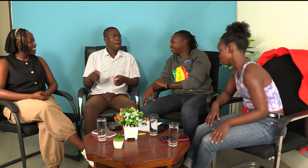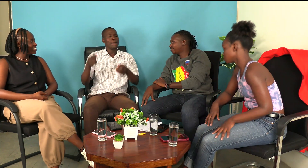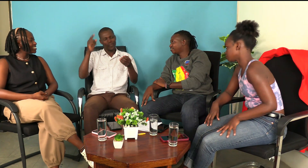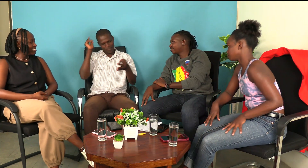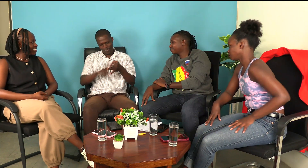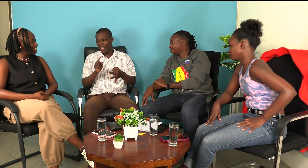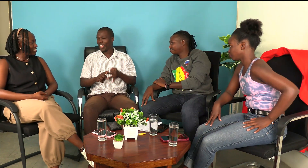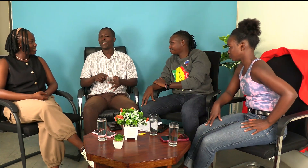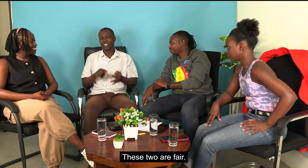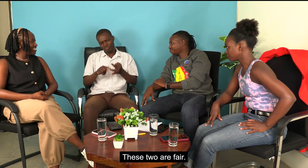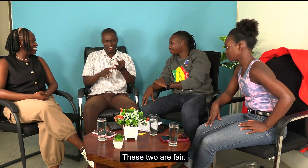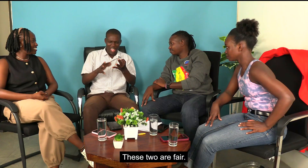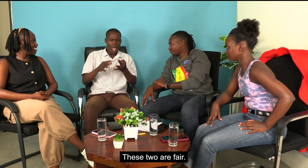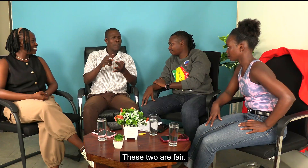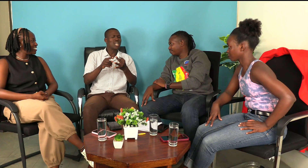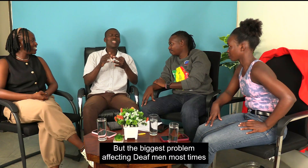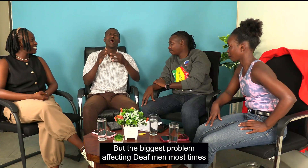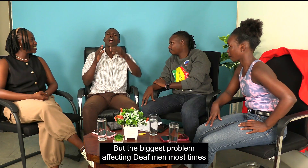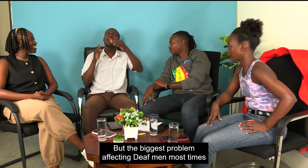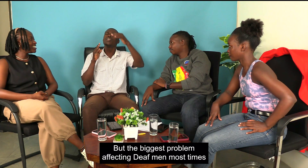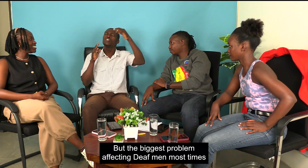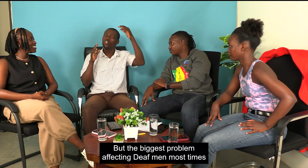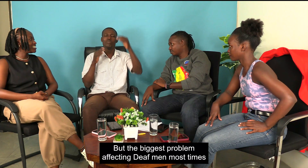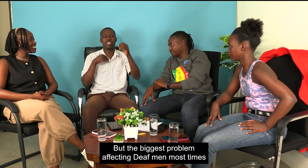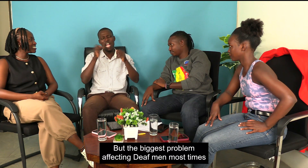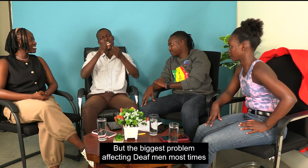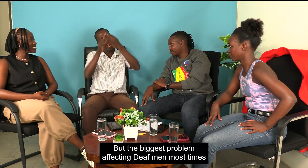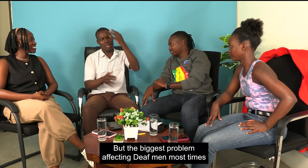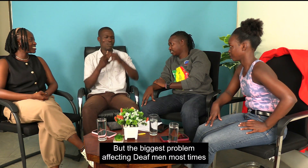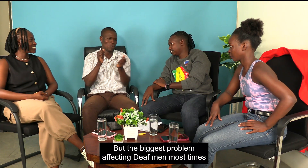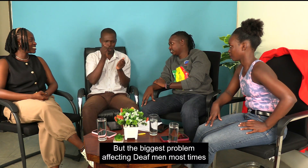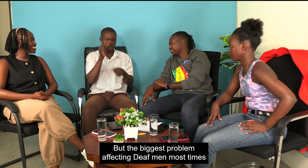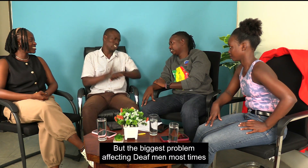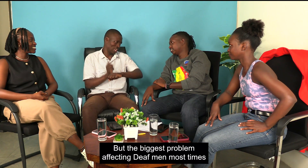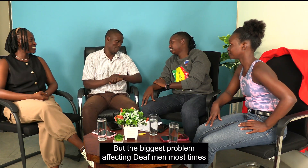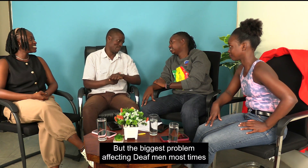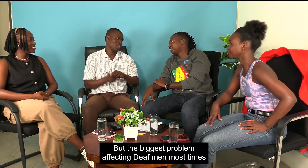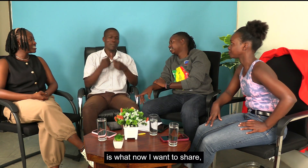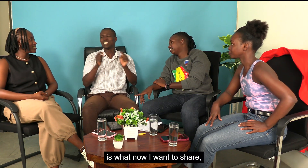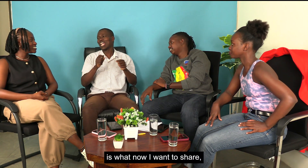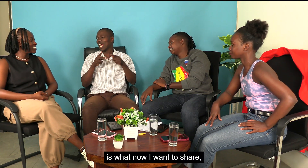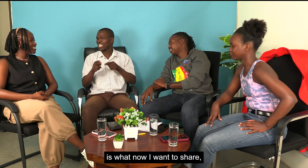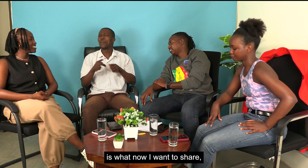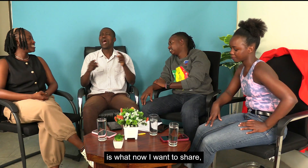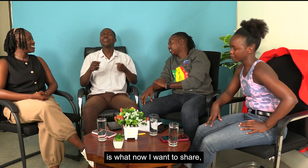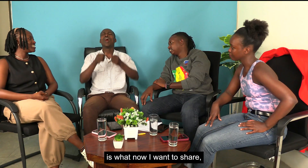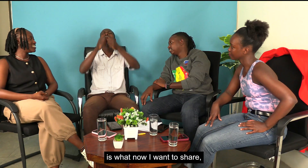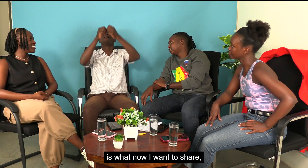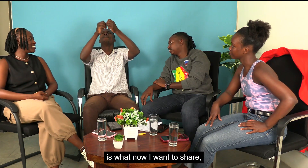So that really brings a challenge in the deaf community. So that really brings a challenge